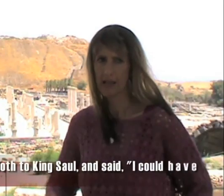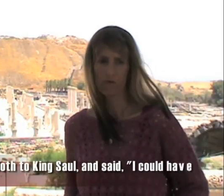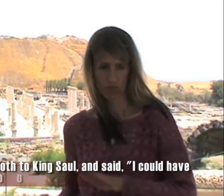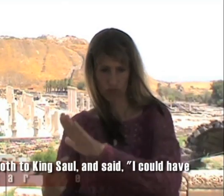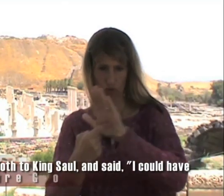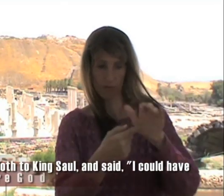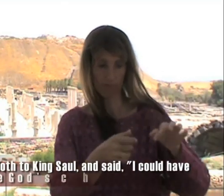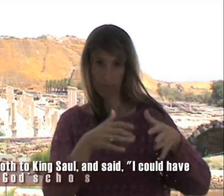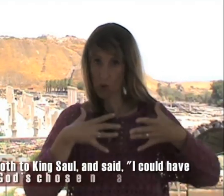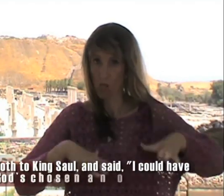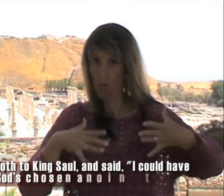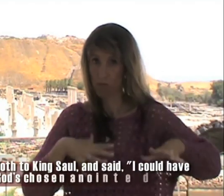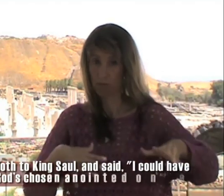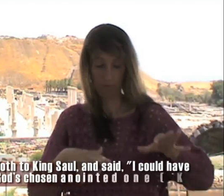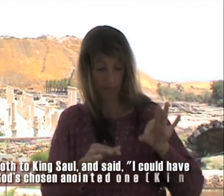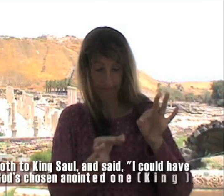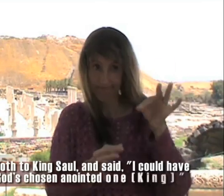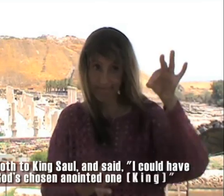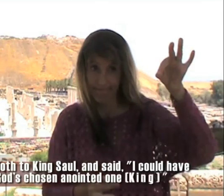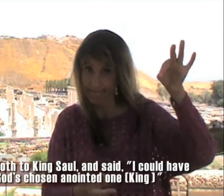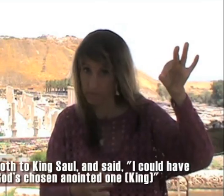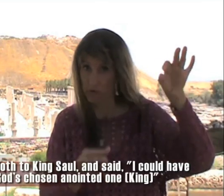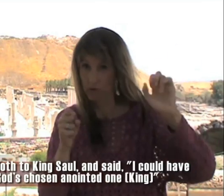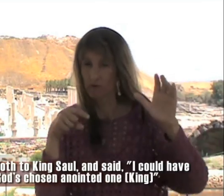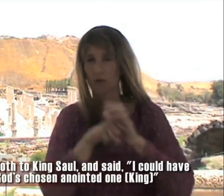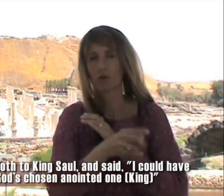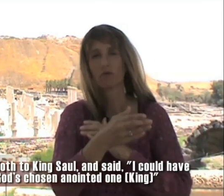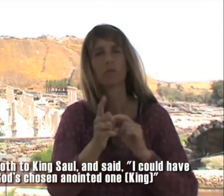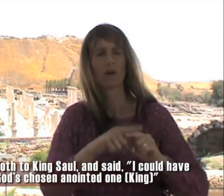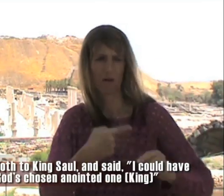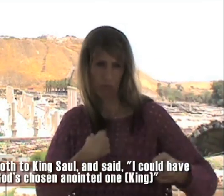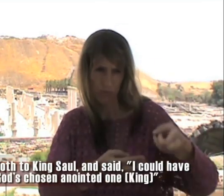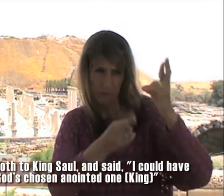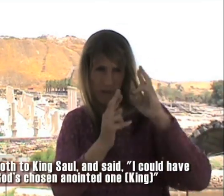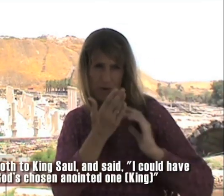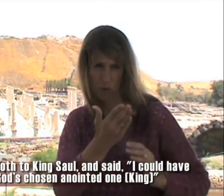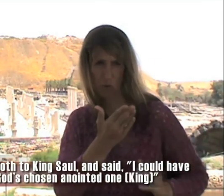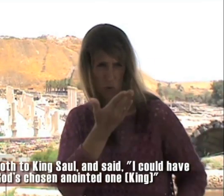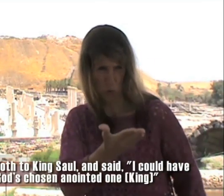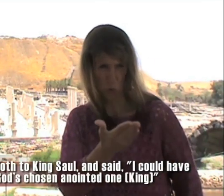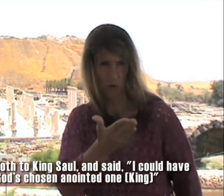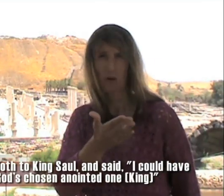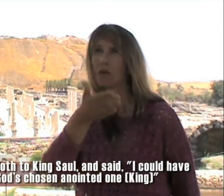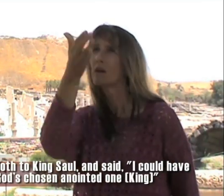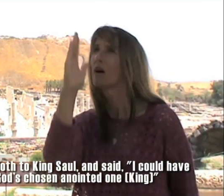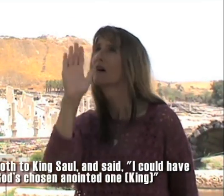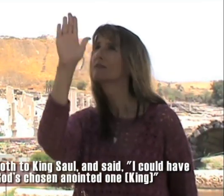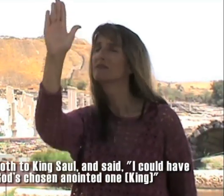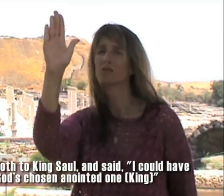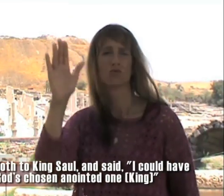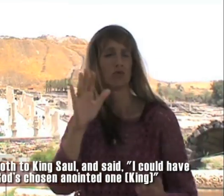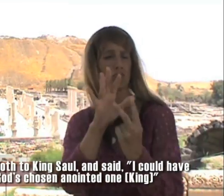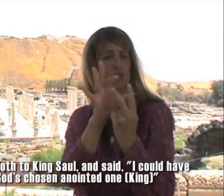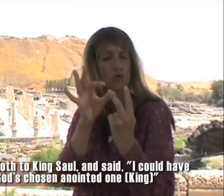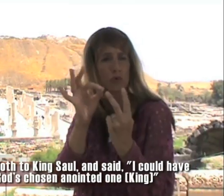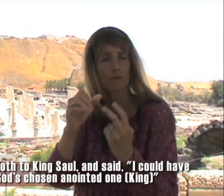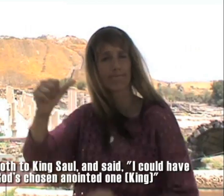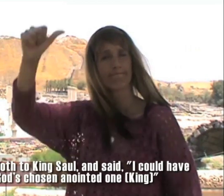cloth from his robe to show King Saul, I could have killed you, but I respect you because you're God's